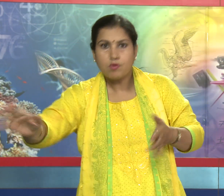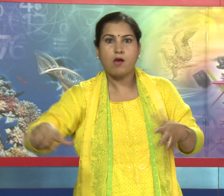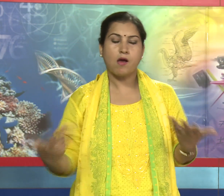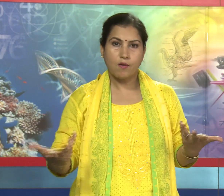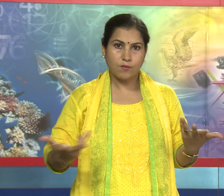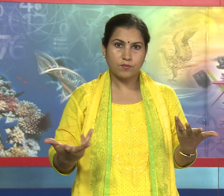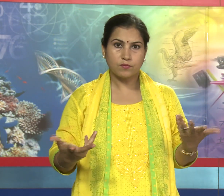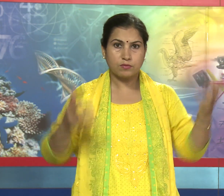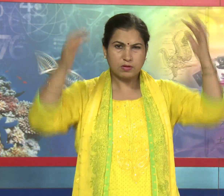rainy season?